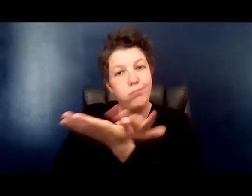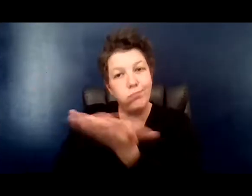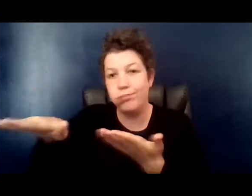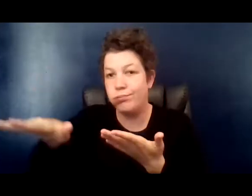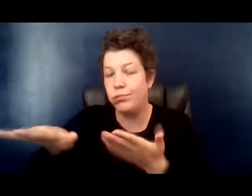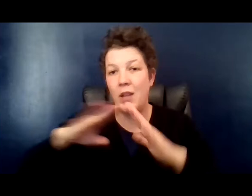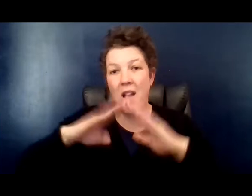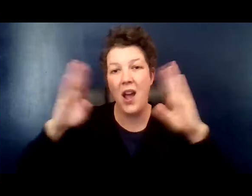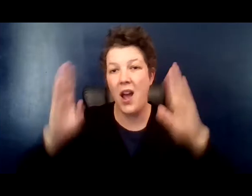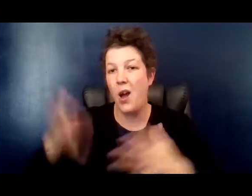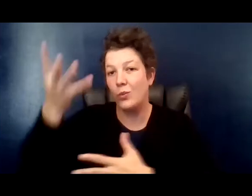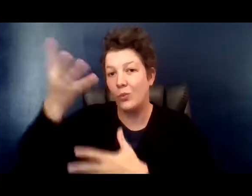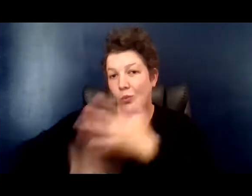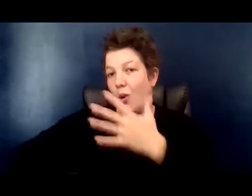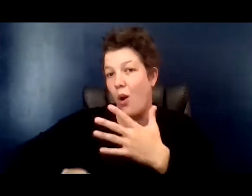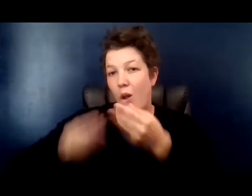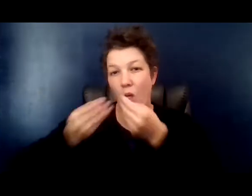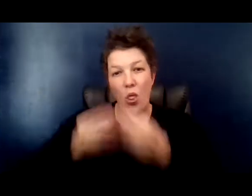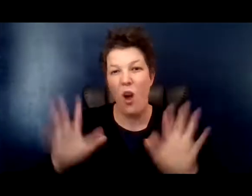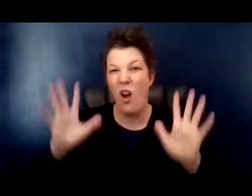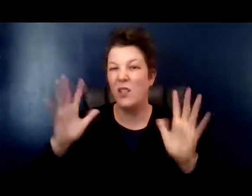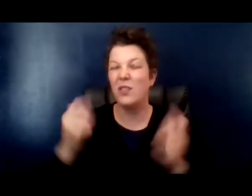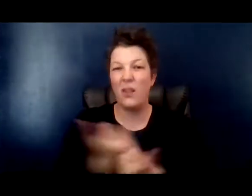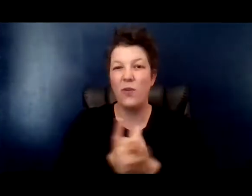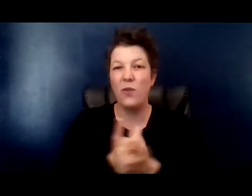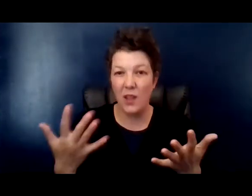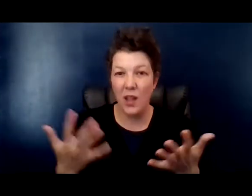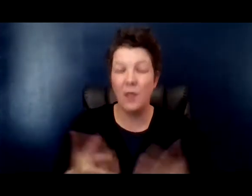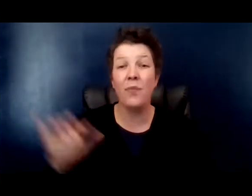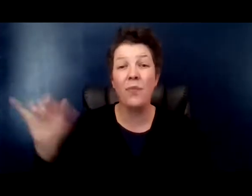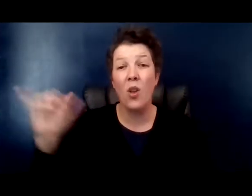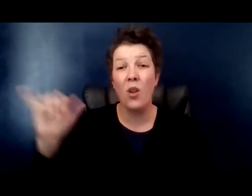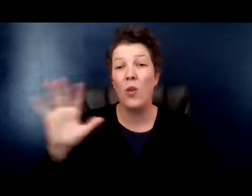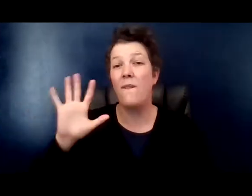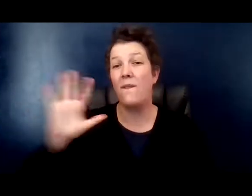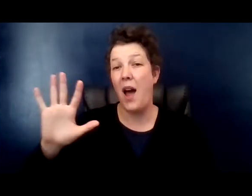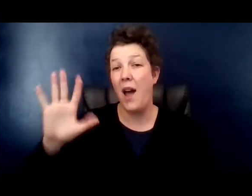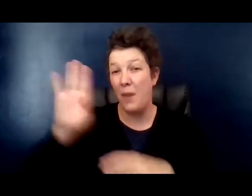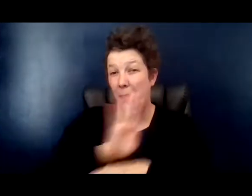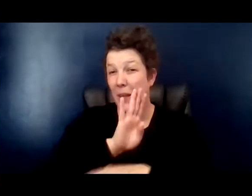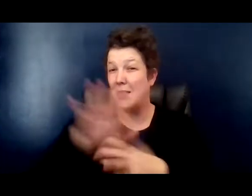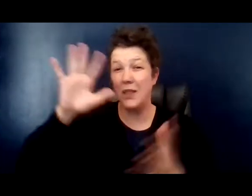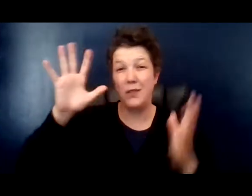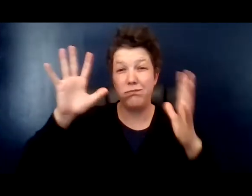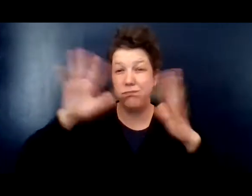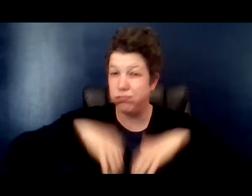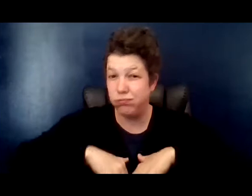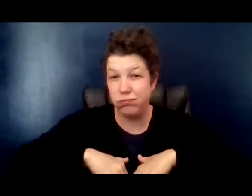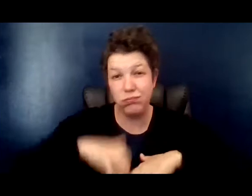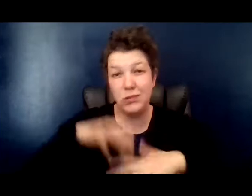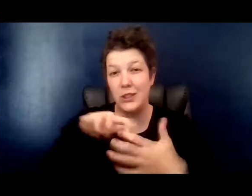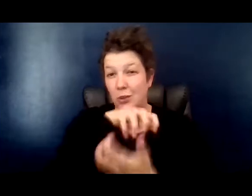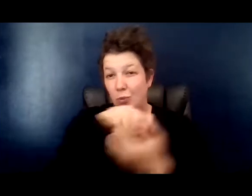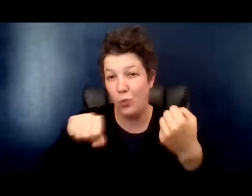lost everything. We've had 5 businesses that were totally destroyed, 76 that were impacted. For